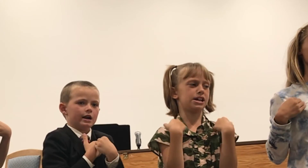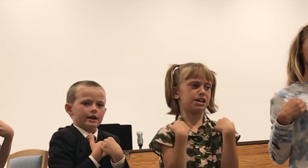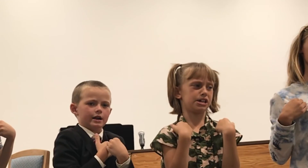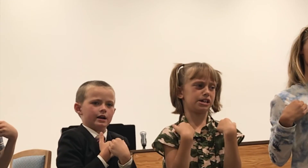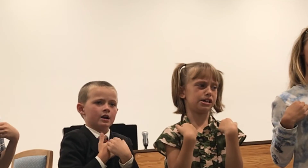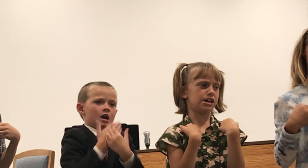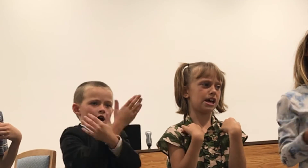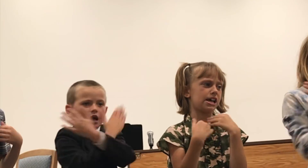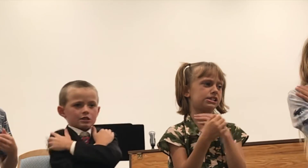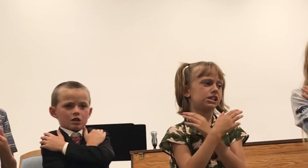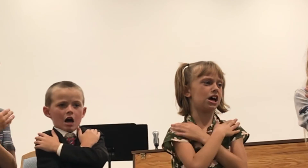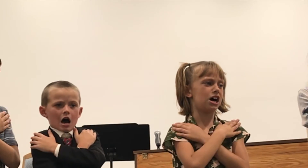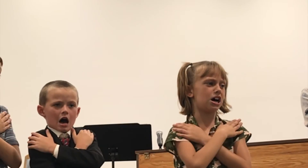love.